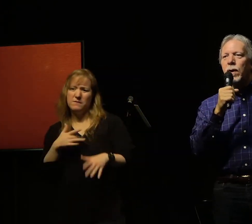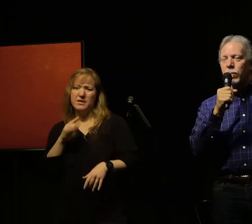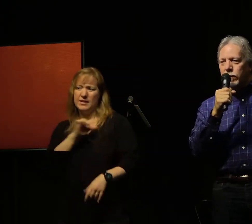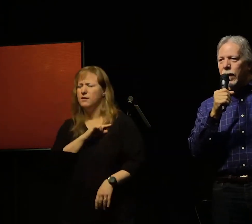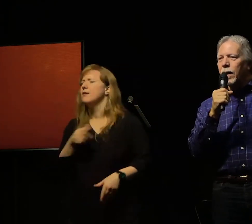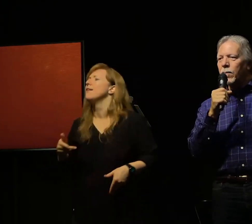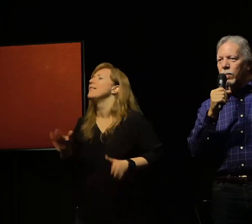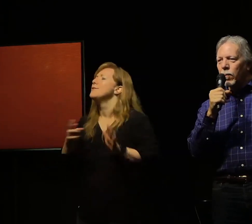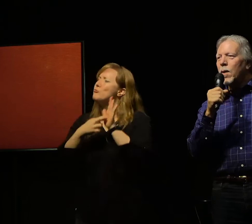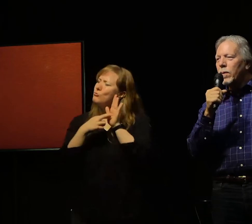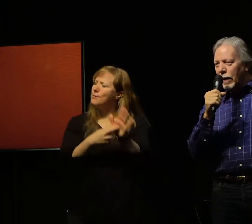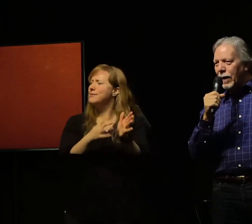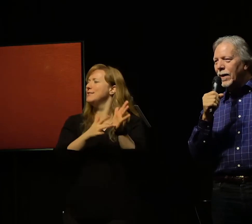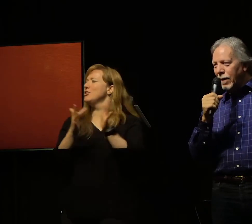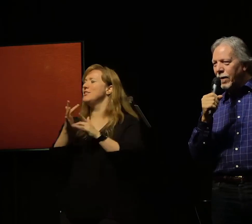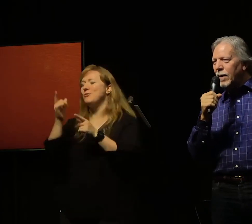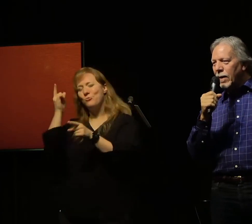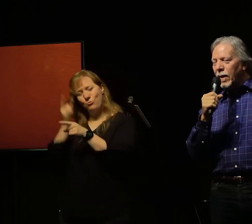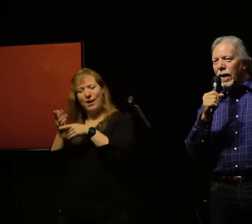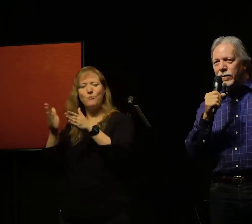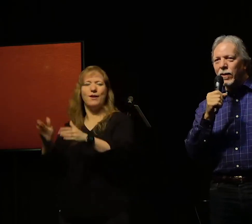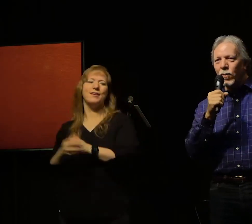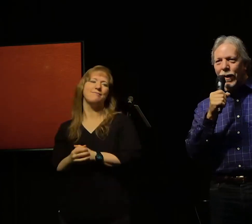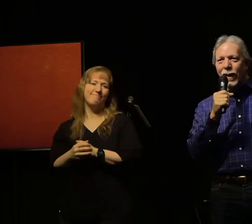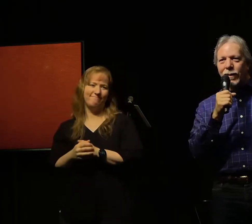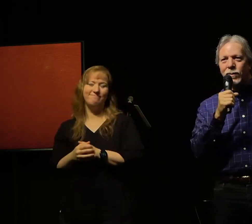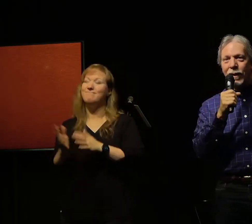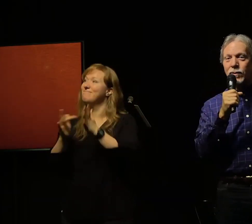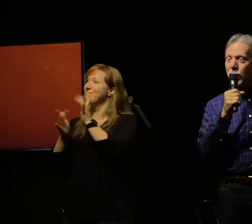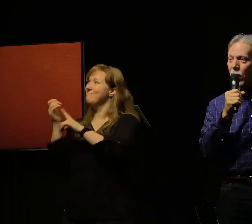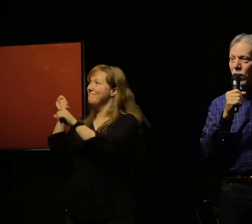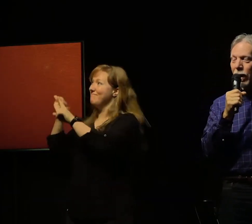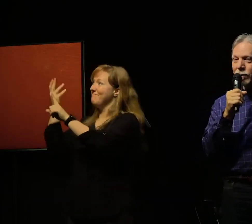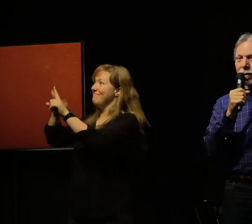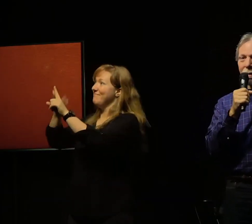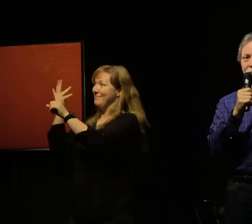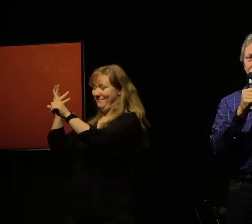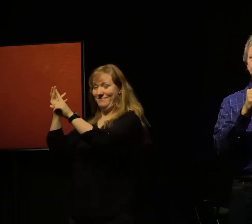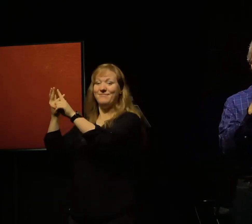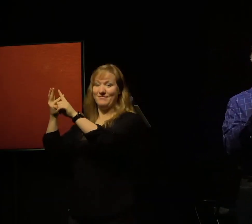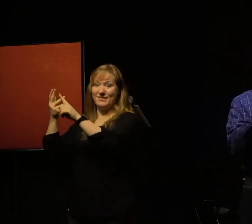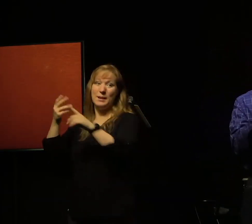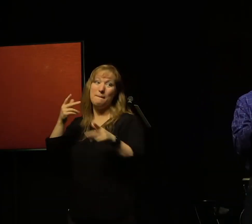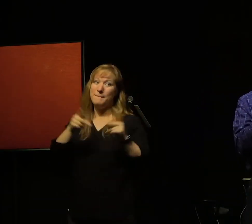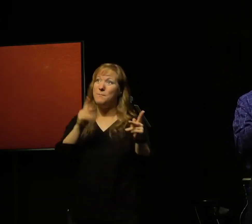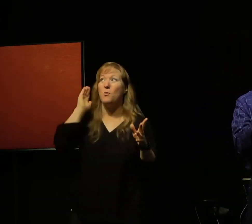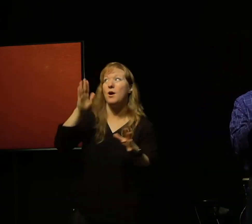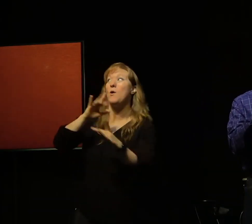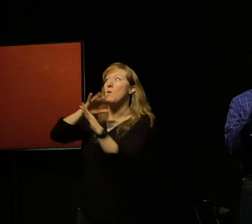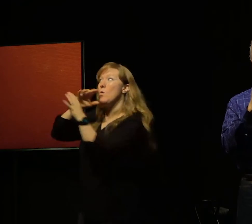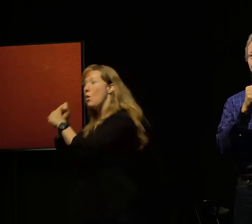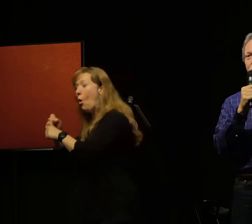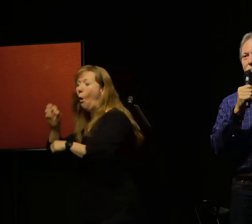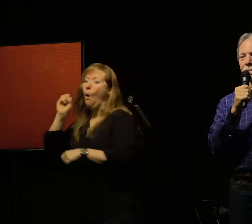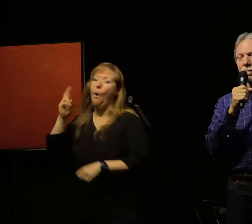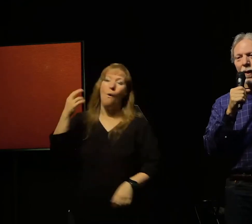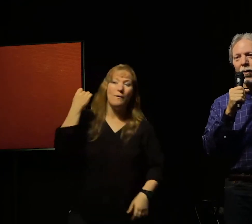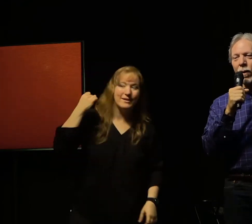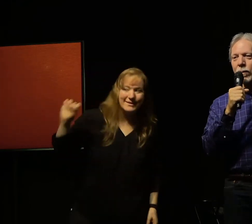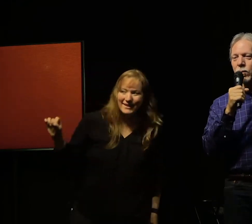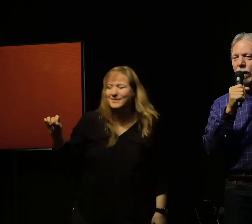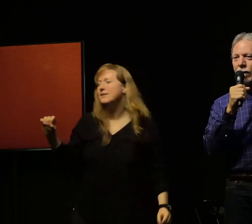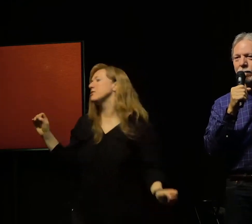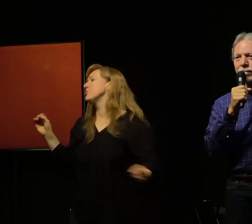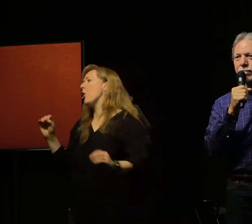Let's represent him properly as who he is. He's the polarizer. Plus or minus, no